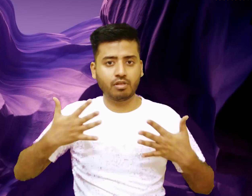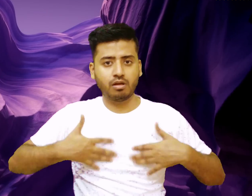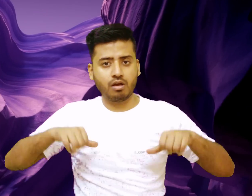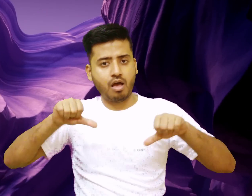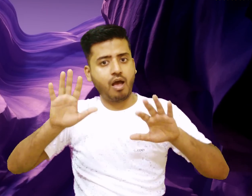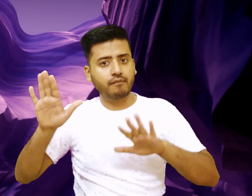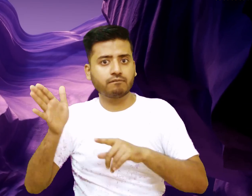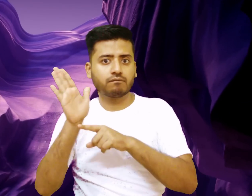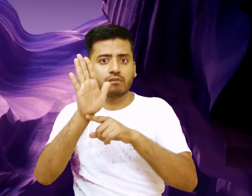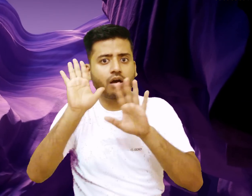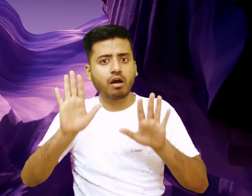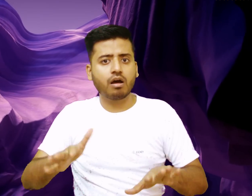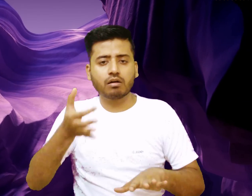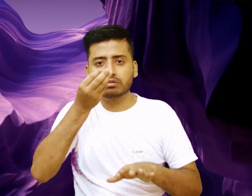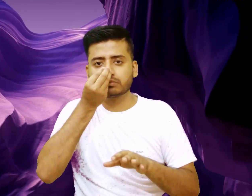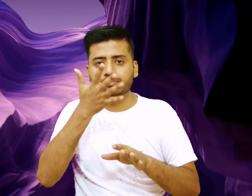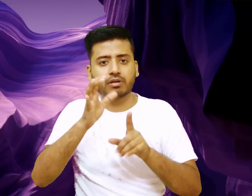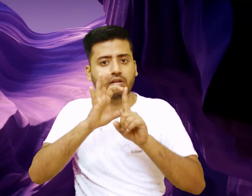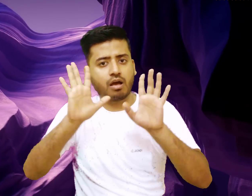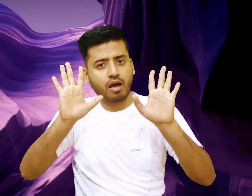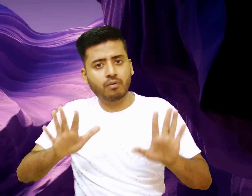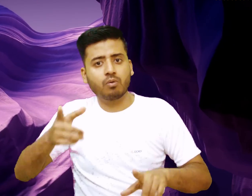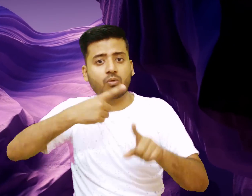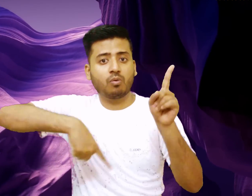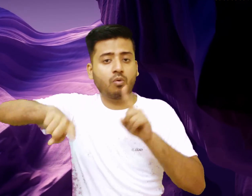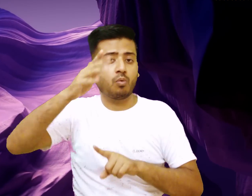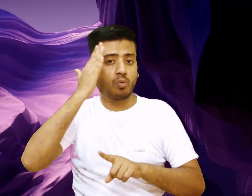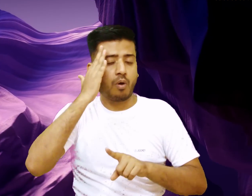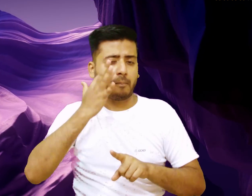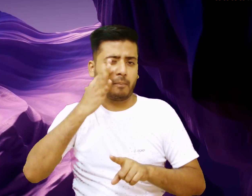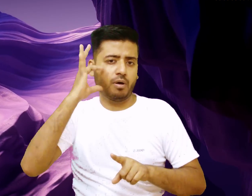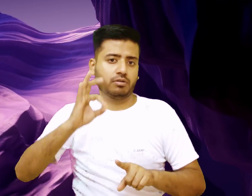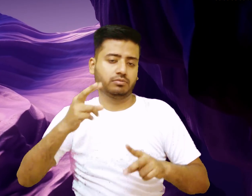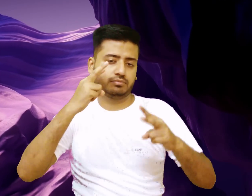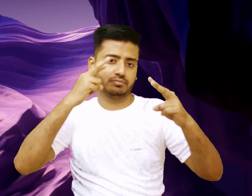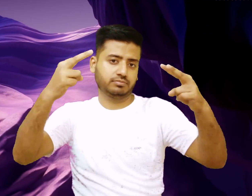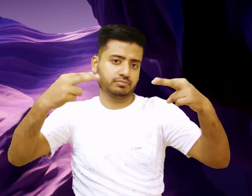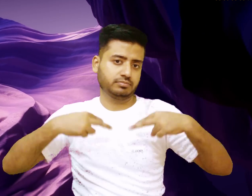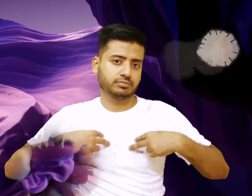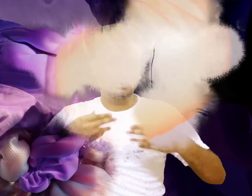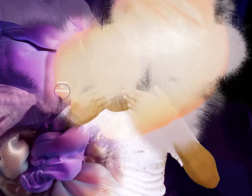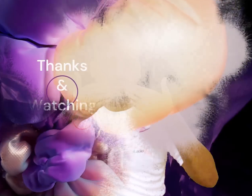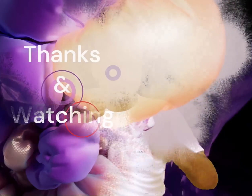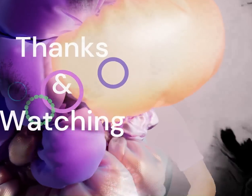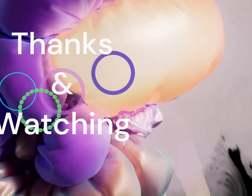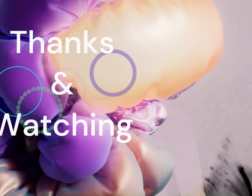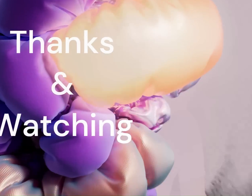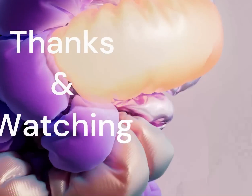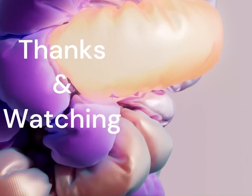is good for high blood pressure? Brown rice is better for people with high blood pressure because it can... Watching.